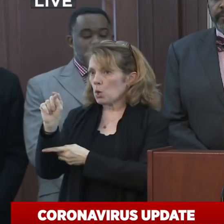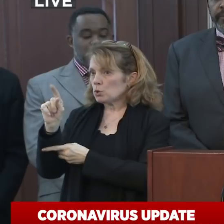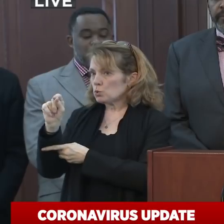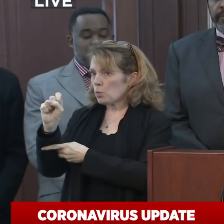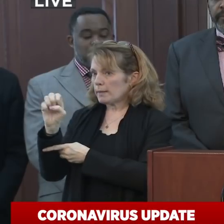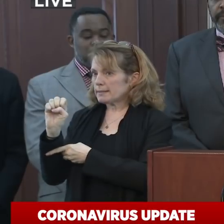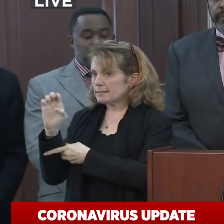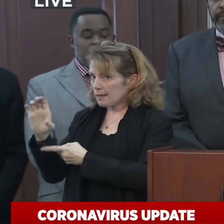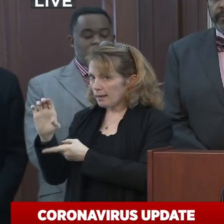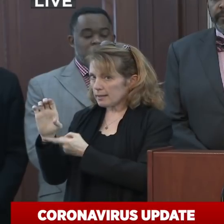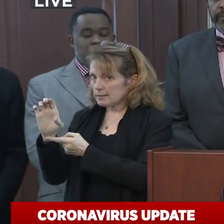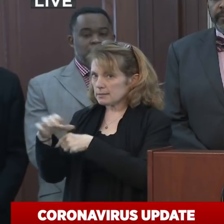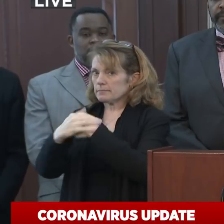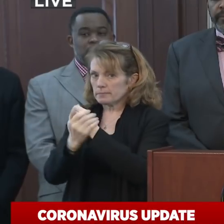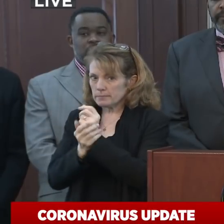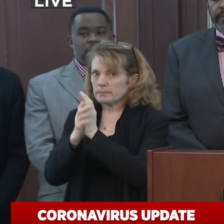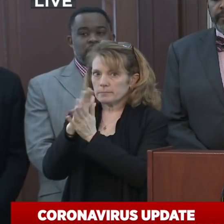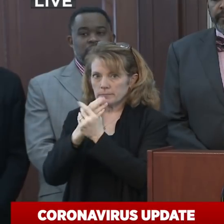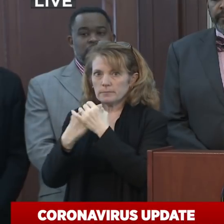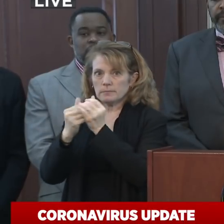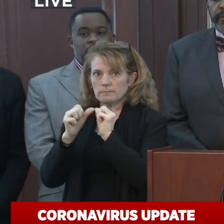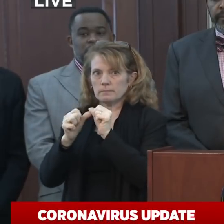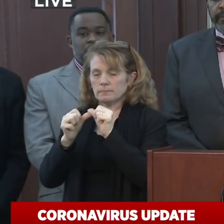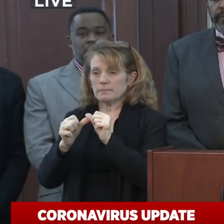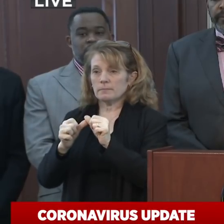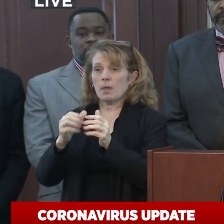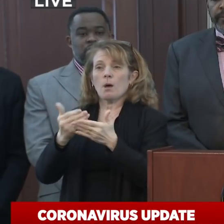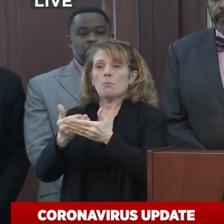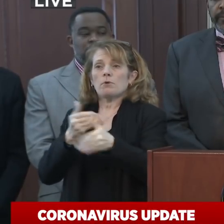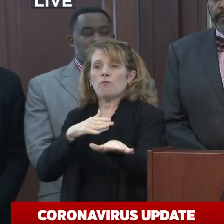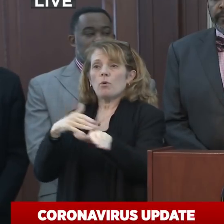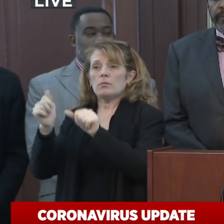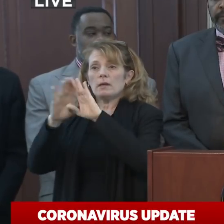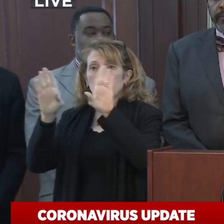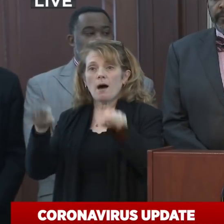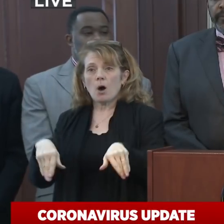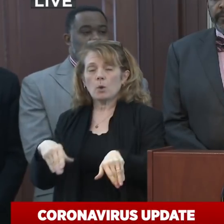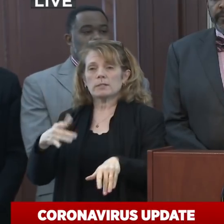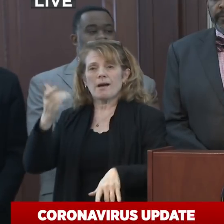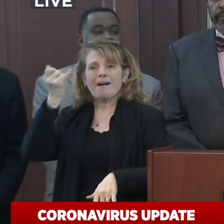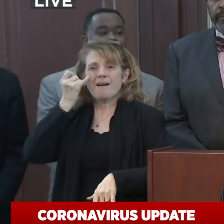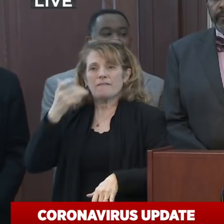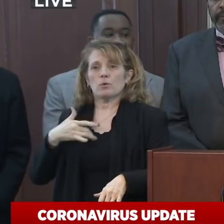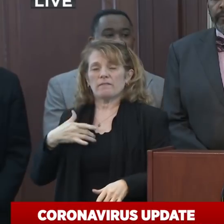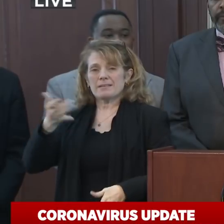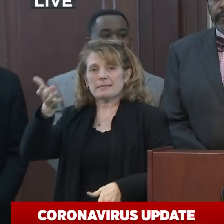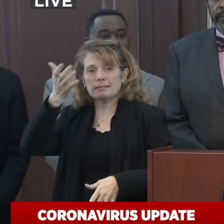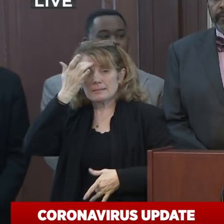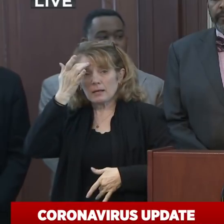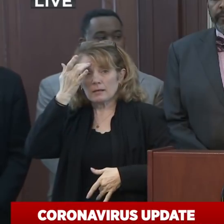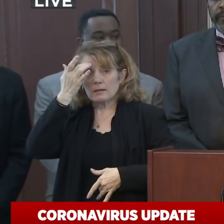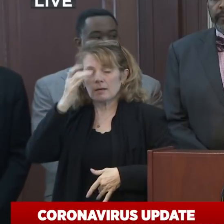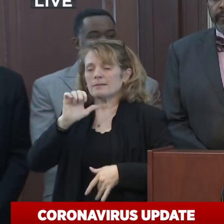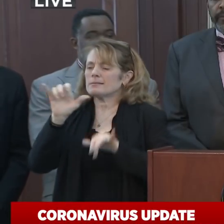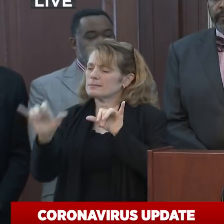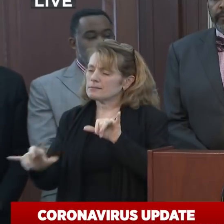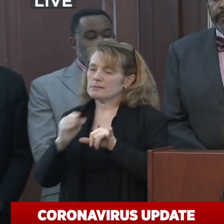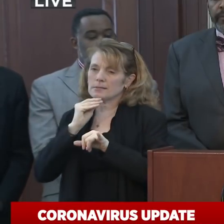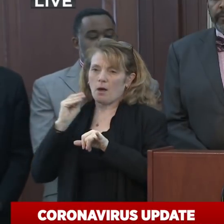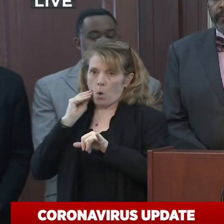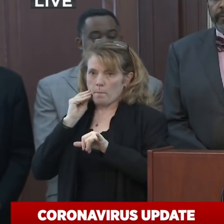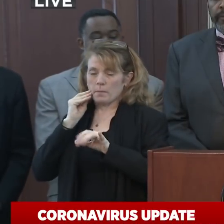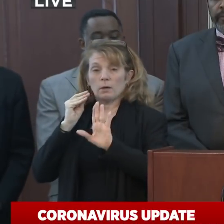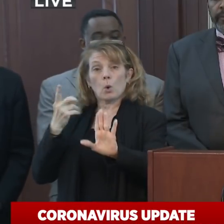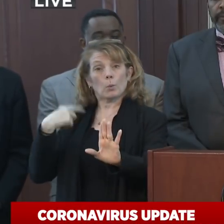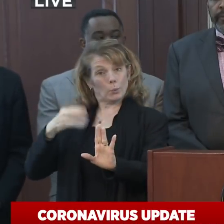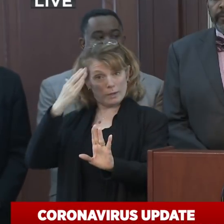And before you go anywhere, if you're not feeling well, stay home. Now, we know if there is a silver lining that most people who contract